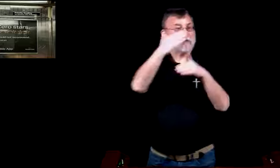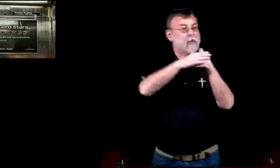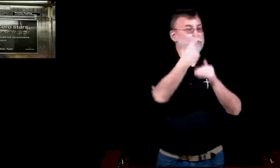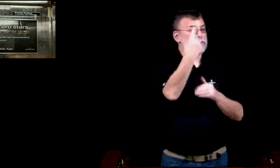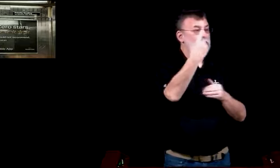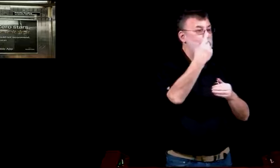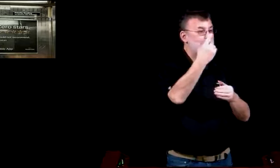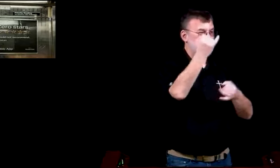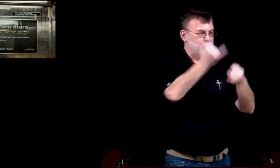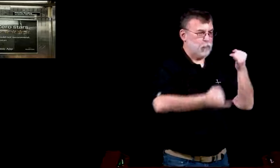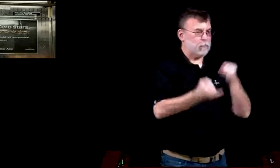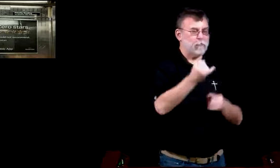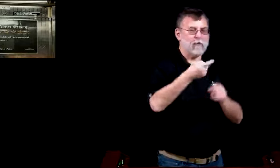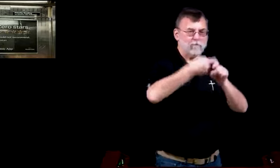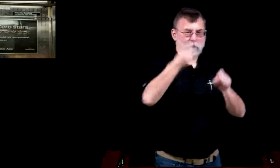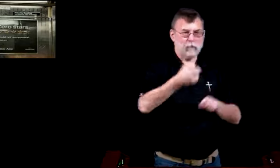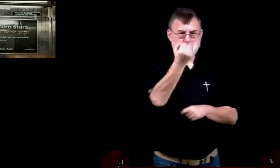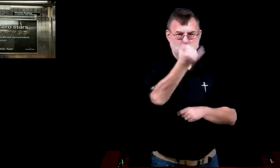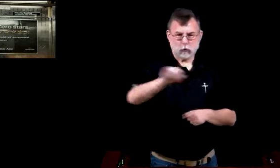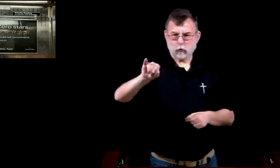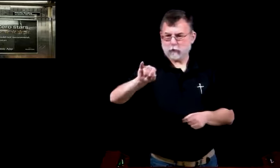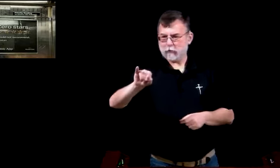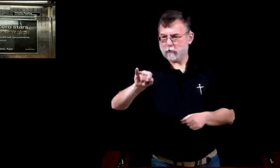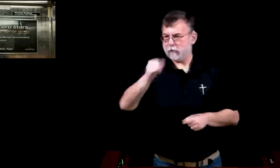All right, and the next one, the final one is from Julie.